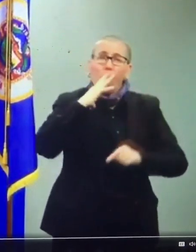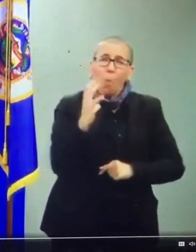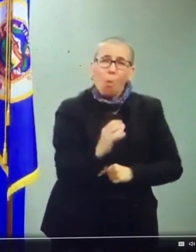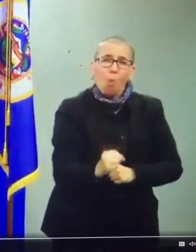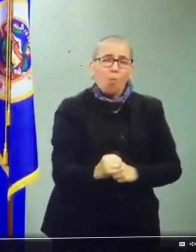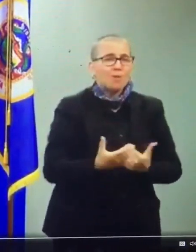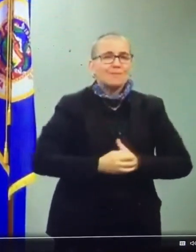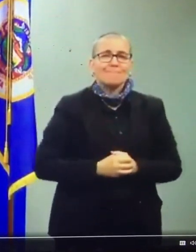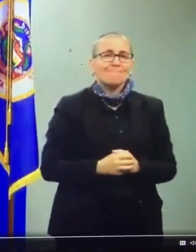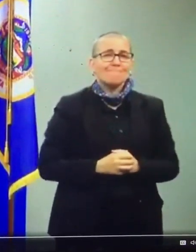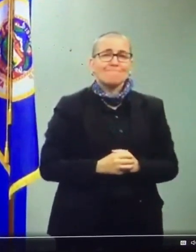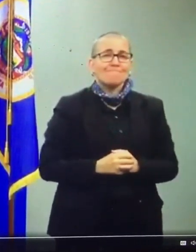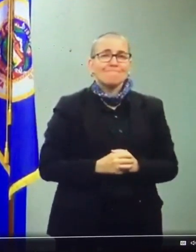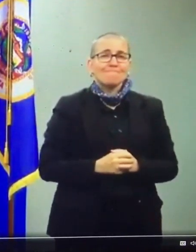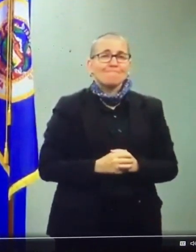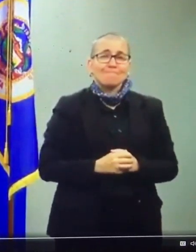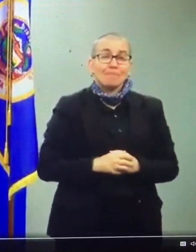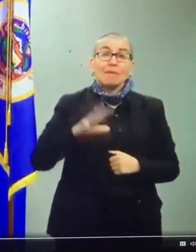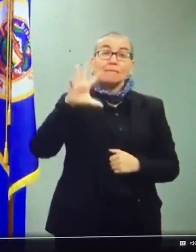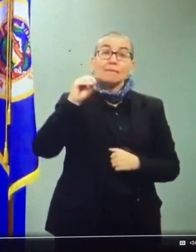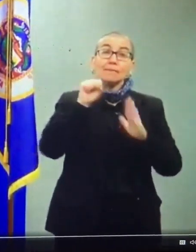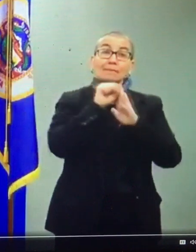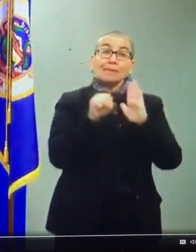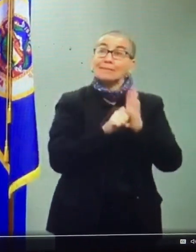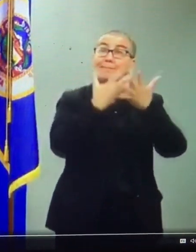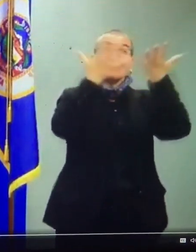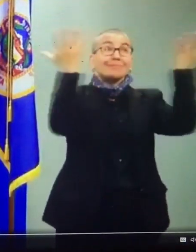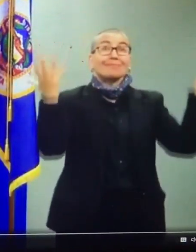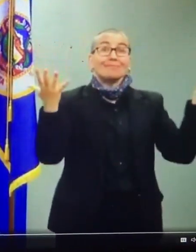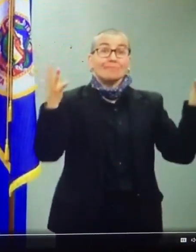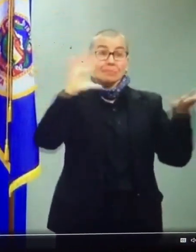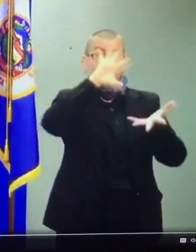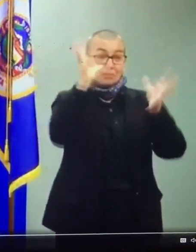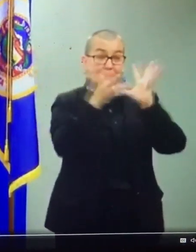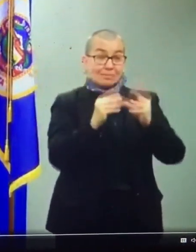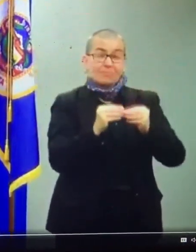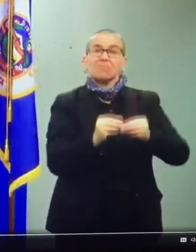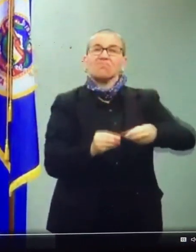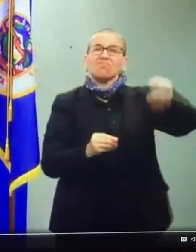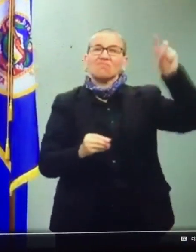in a survey of the 50 states, second in happiness behind Hawaii.